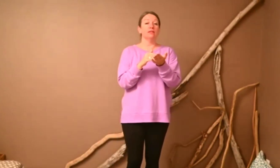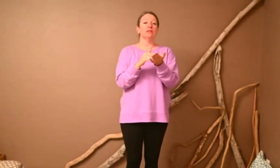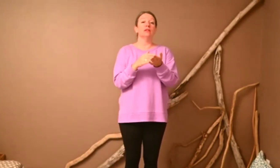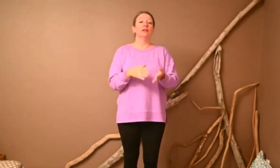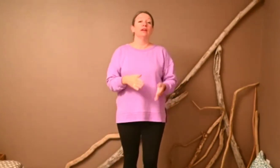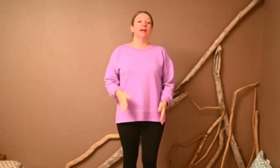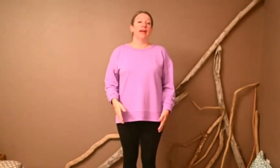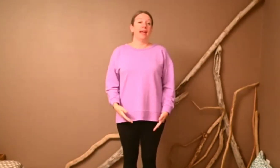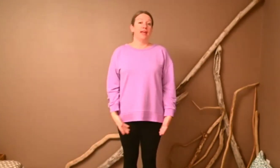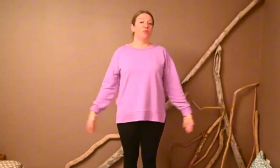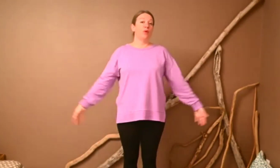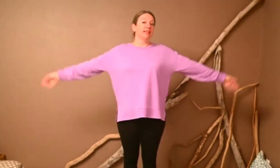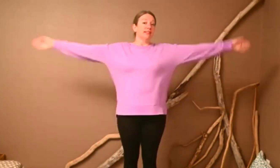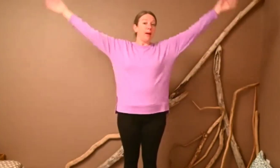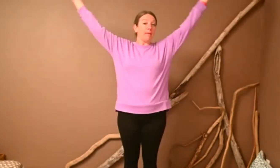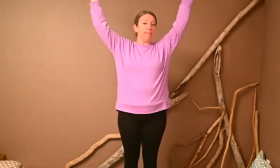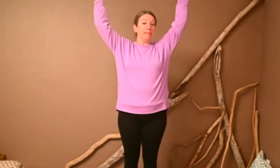or I will offer again,